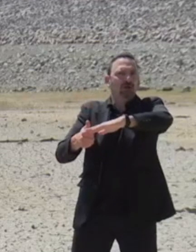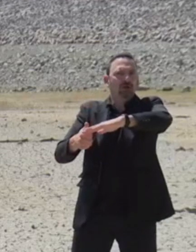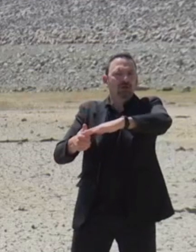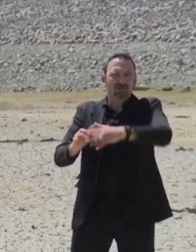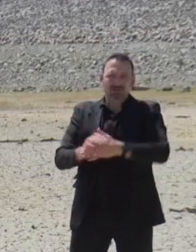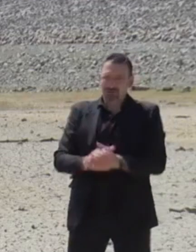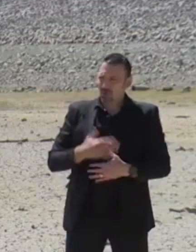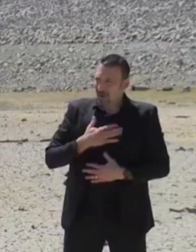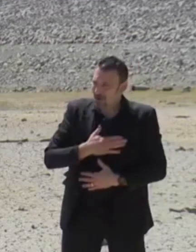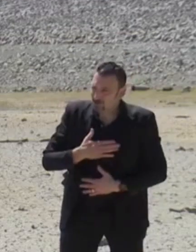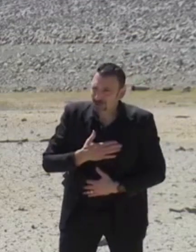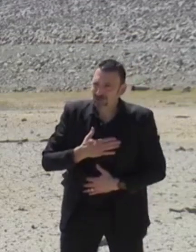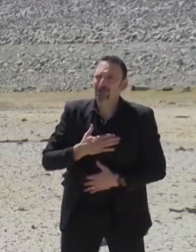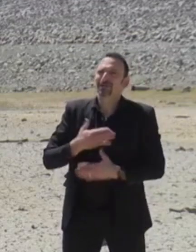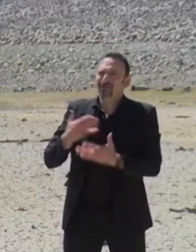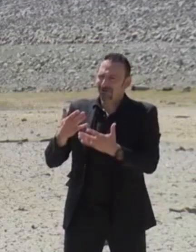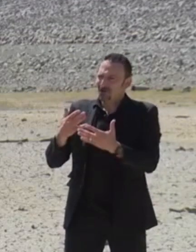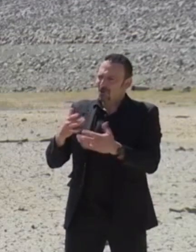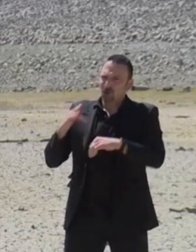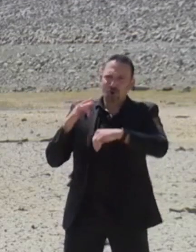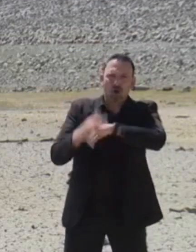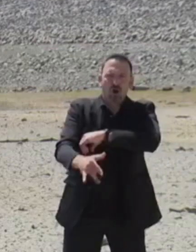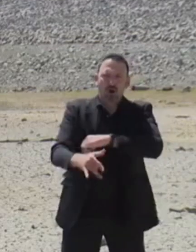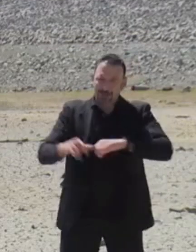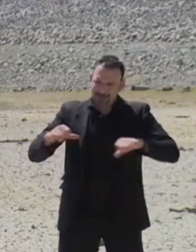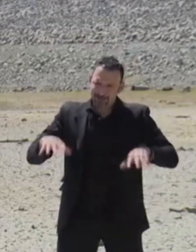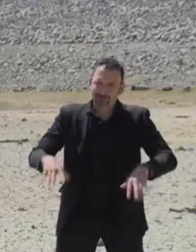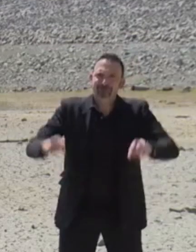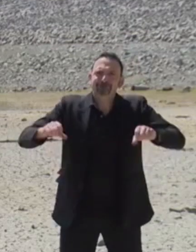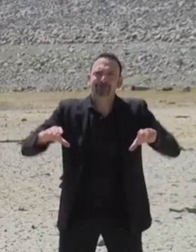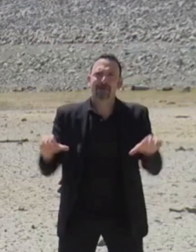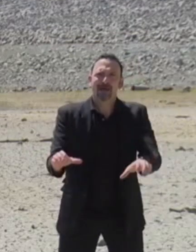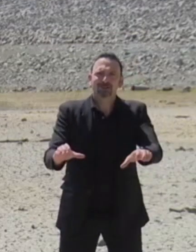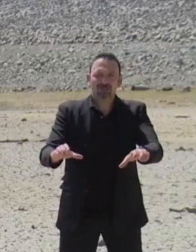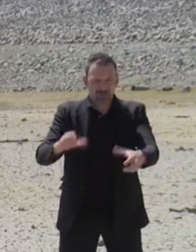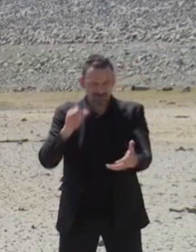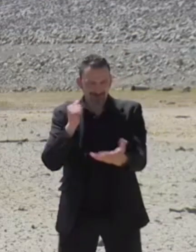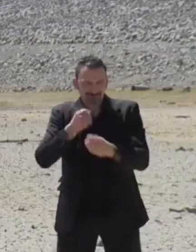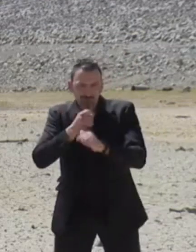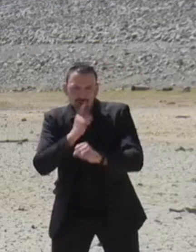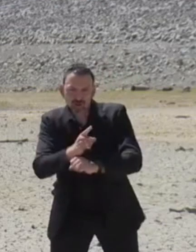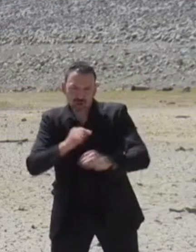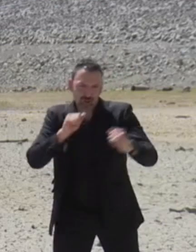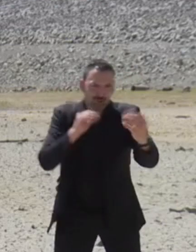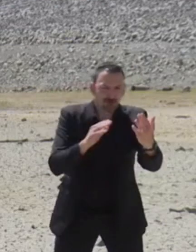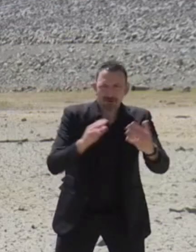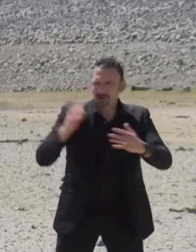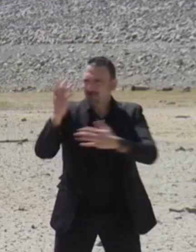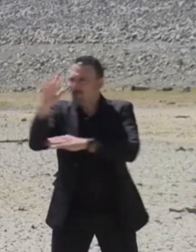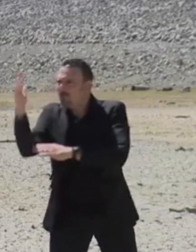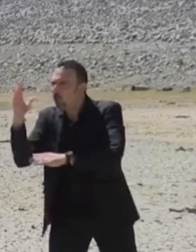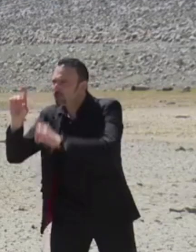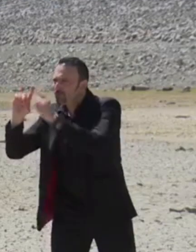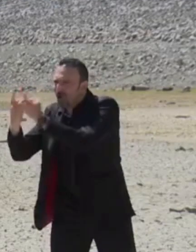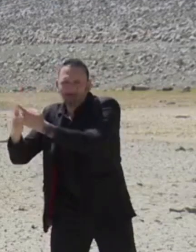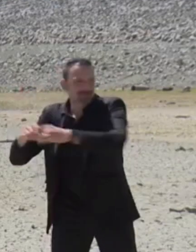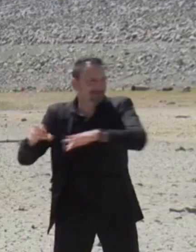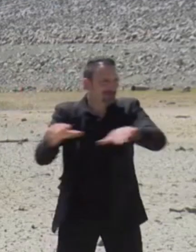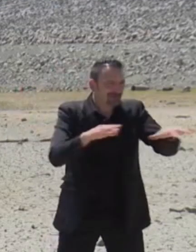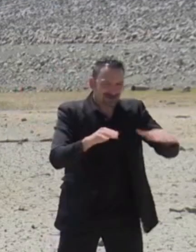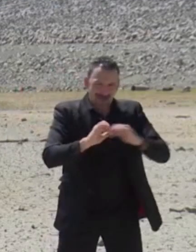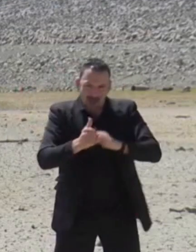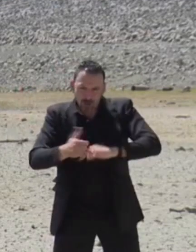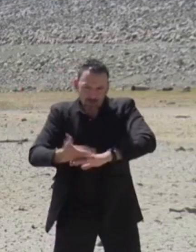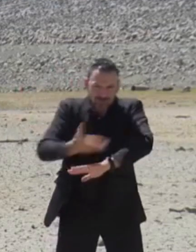million for early action on wildfire preparedness, vegetation management, forest management, and also looking at home hardening and strategies